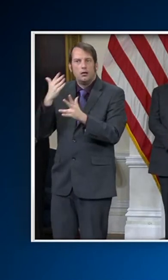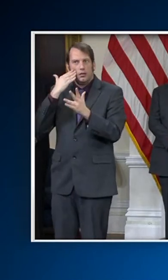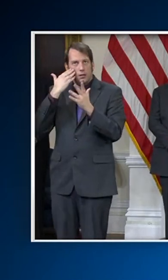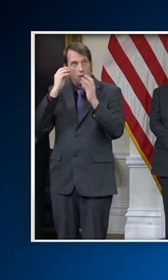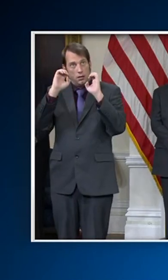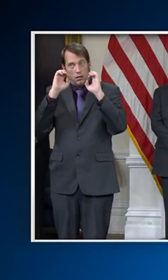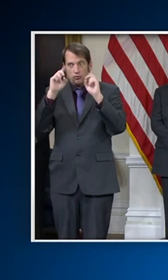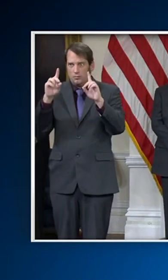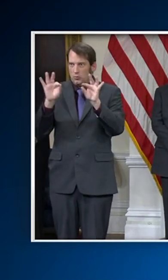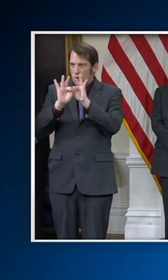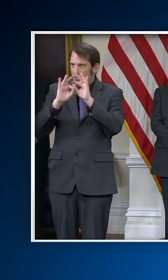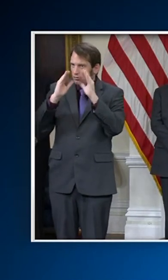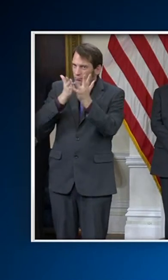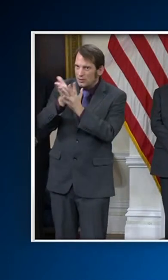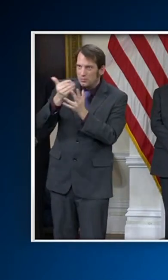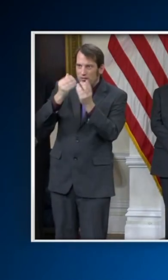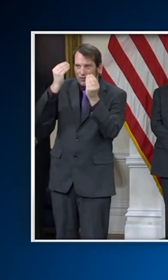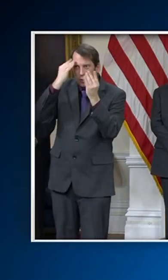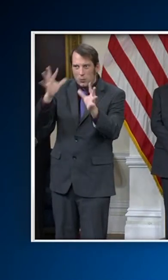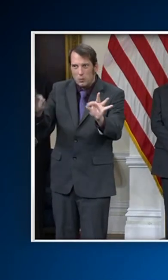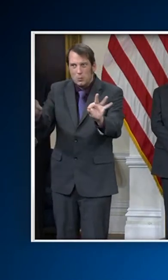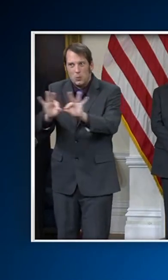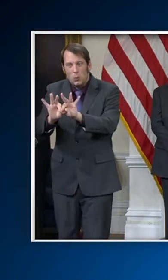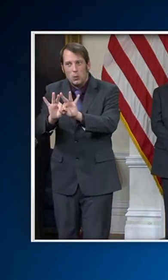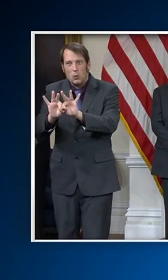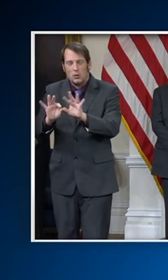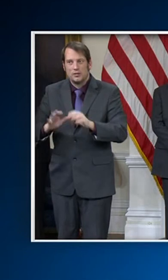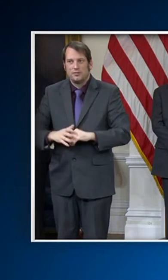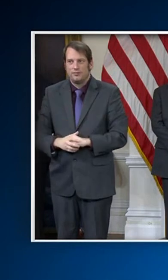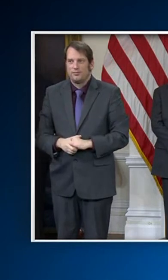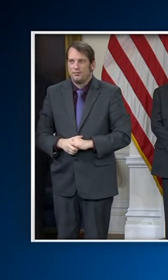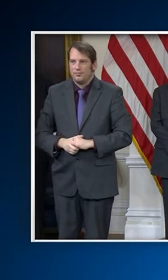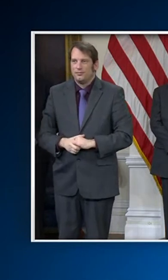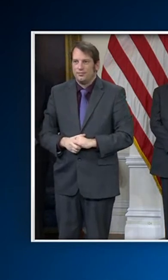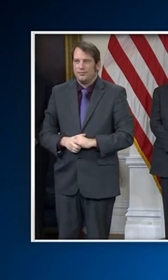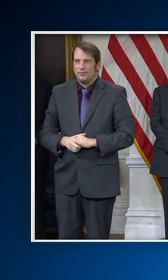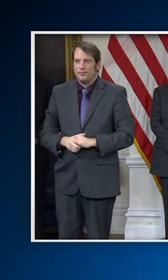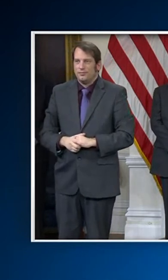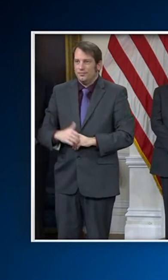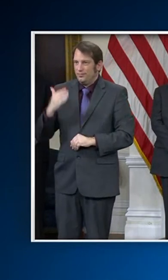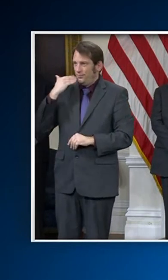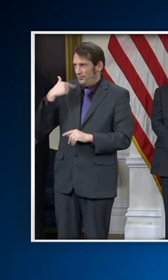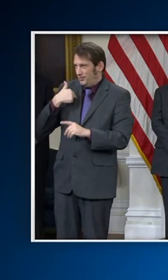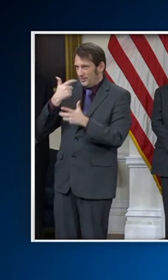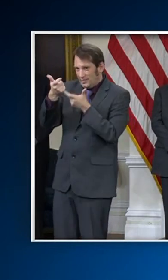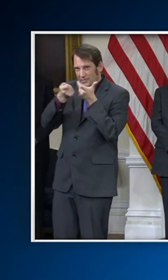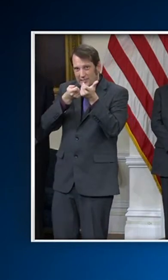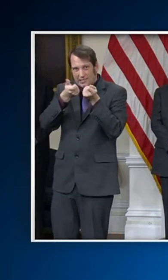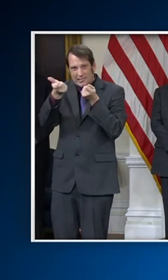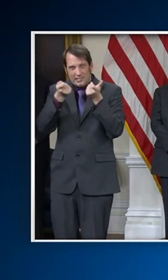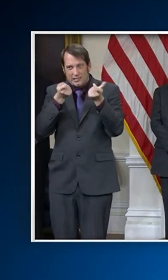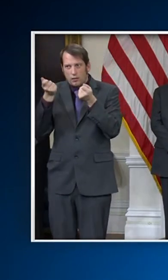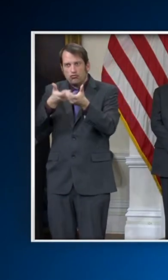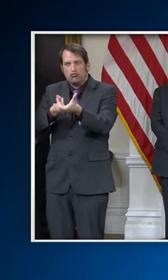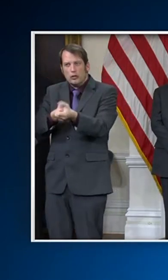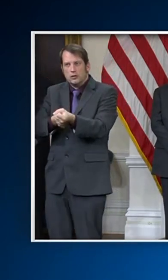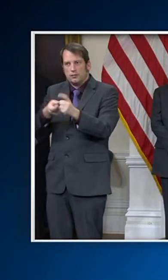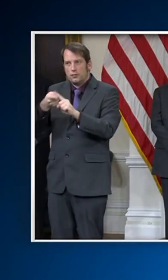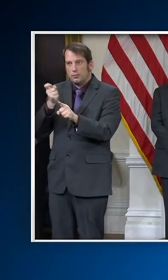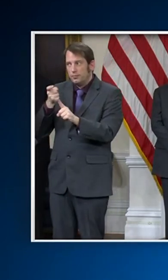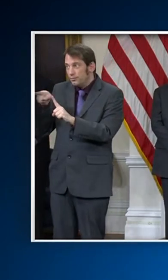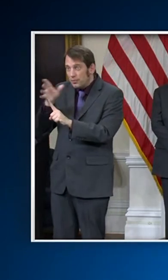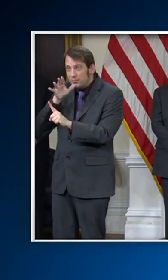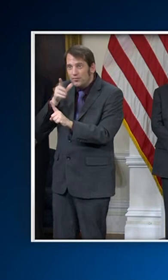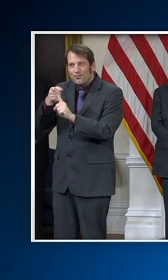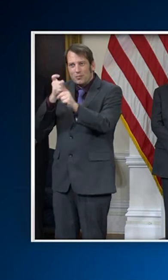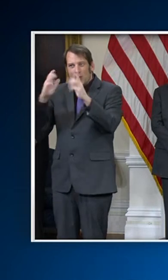As I am a trusted voice for my mother, they are trusted voices in the community. Part of my task is to reach those